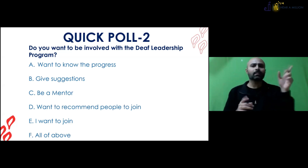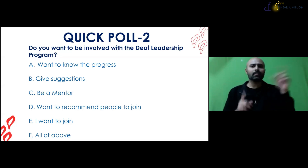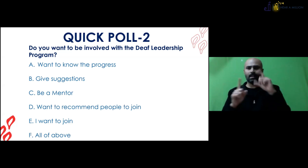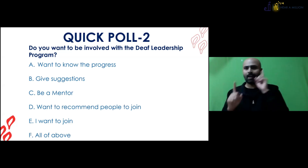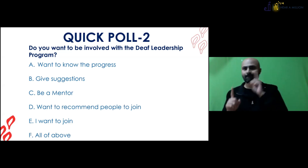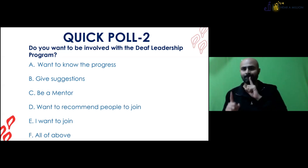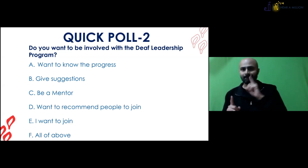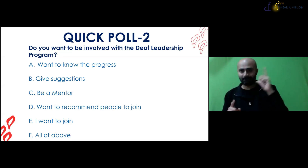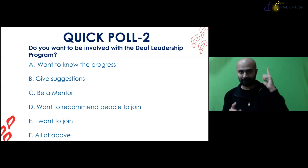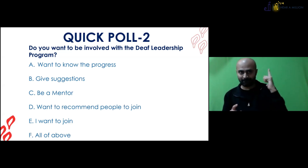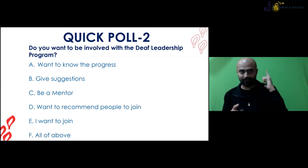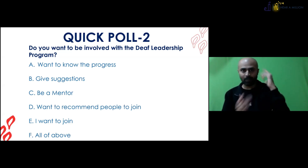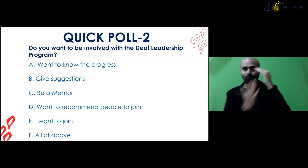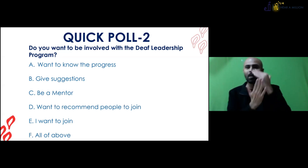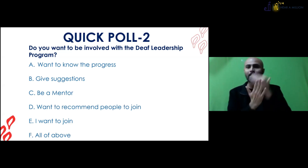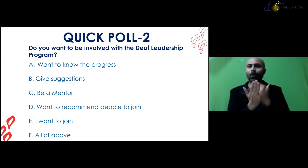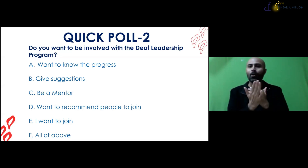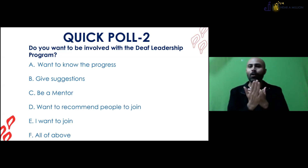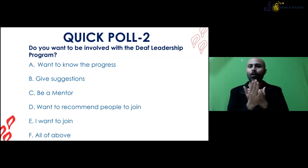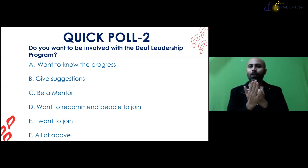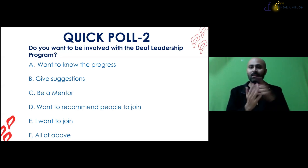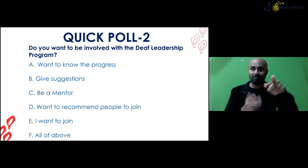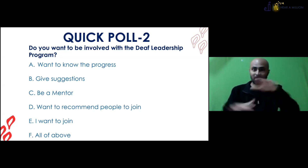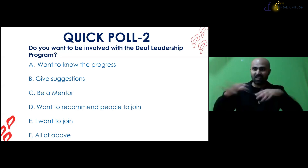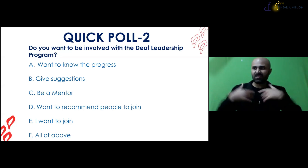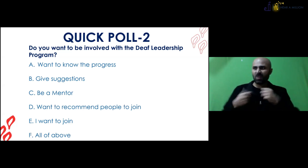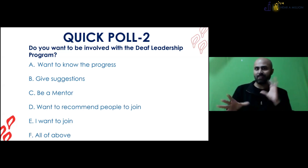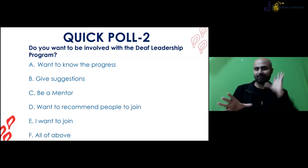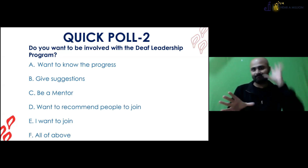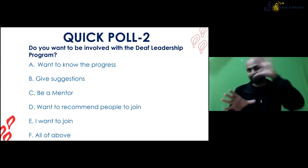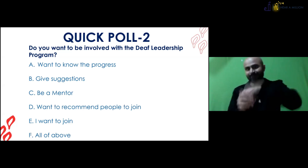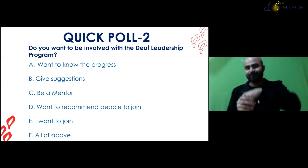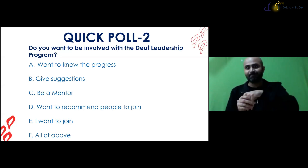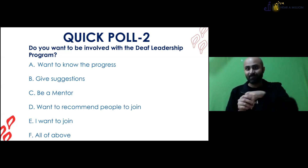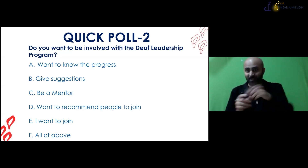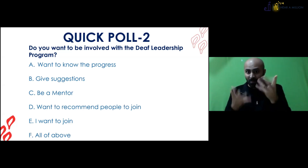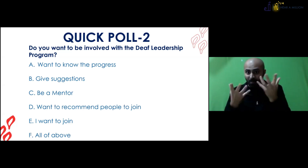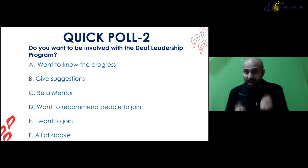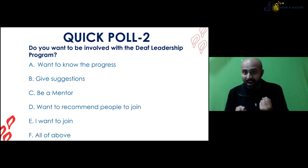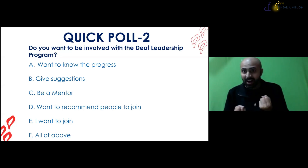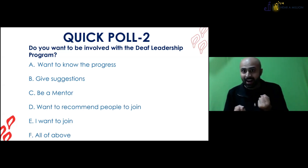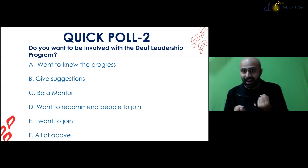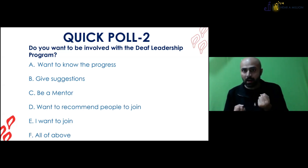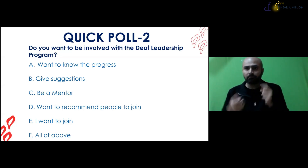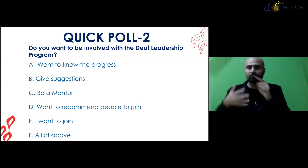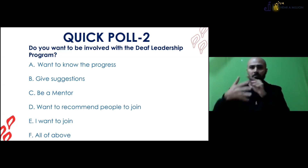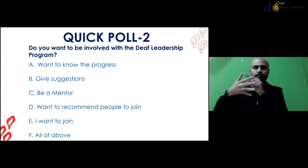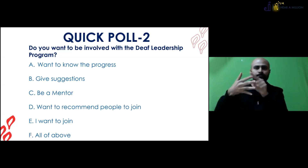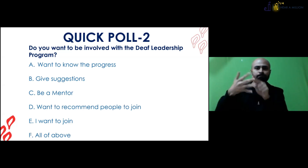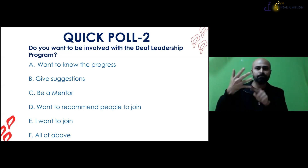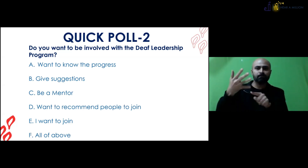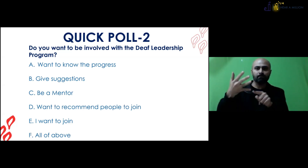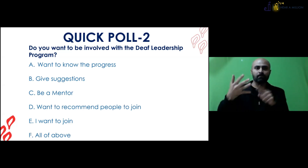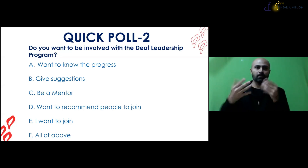So do you want to be involved with the deaf leadership program? Are you planning? Would you like to